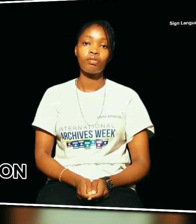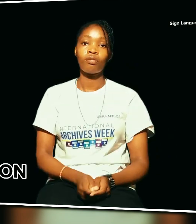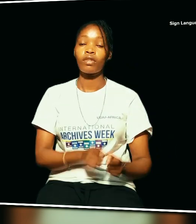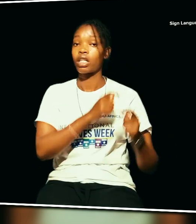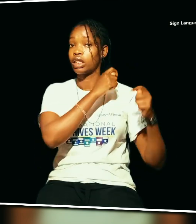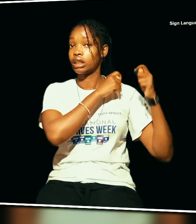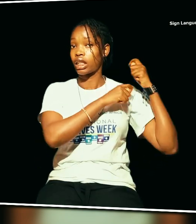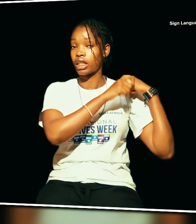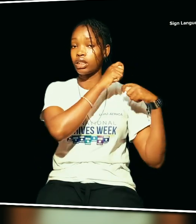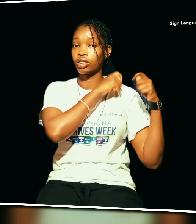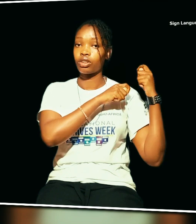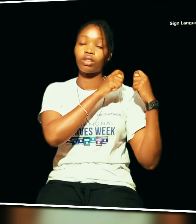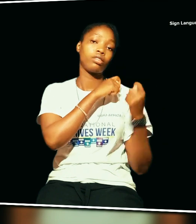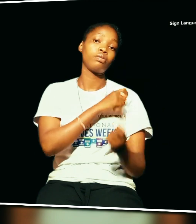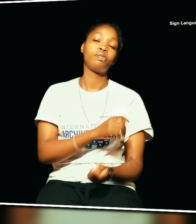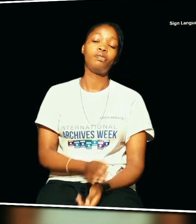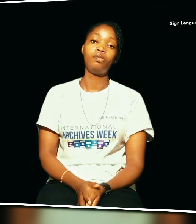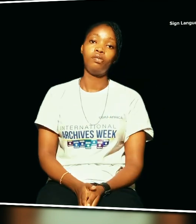Tradition.